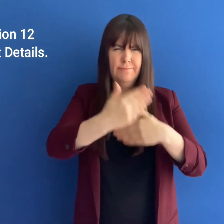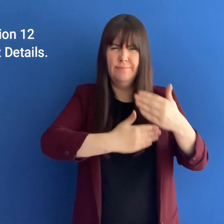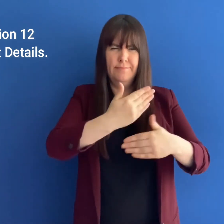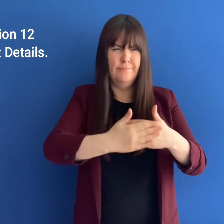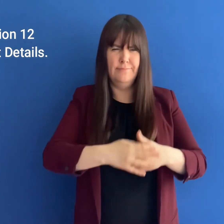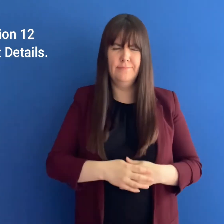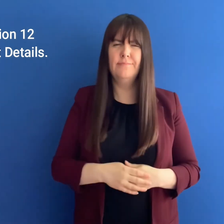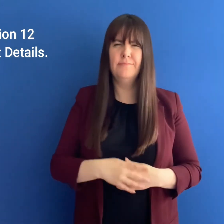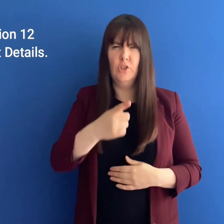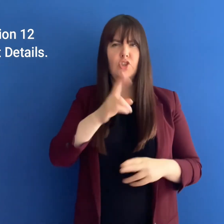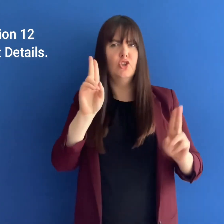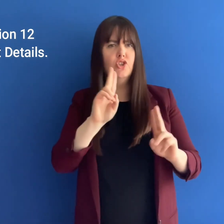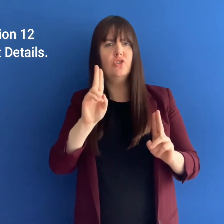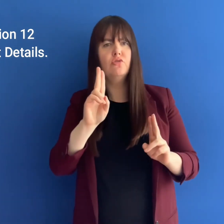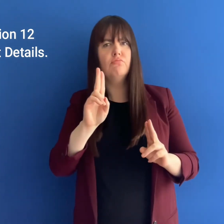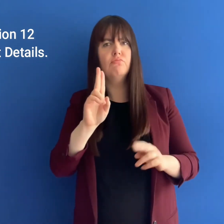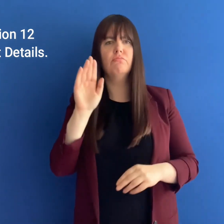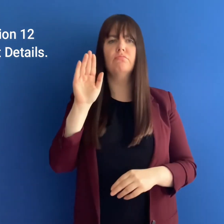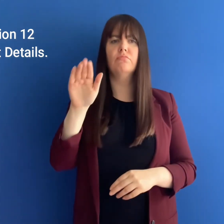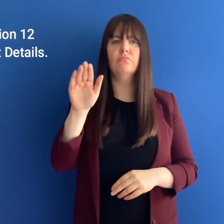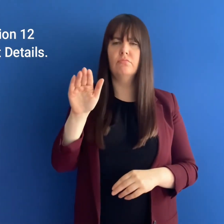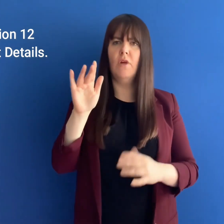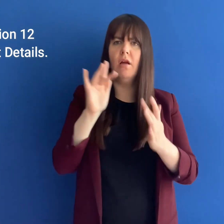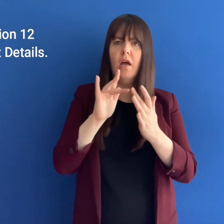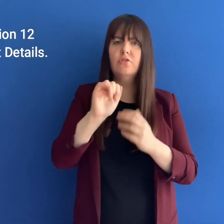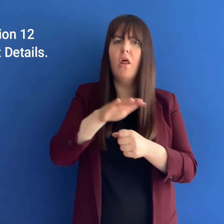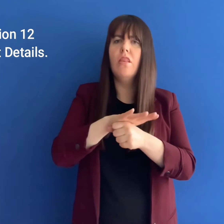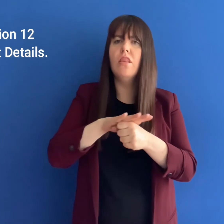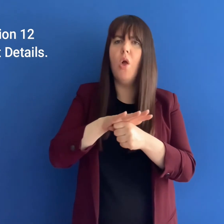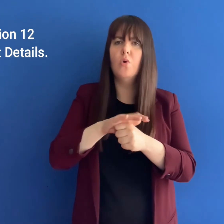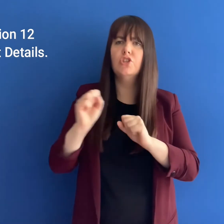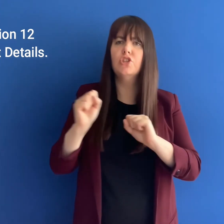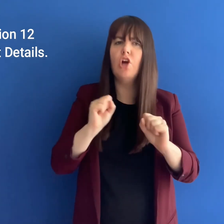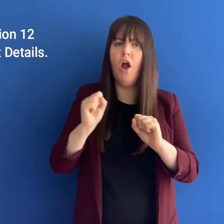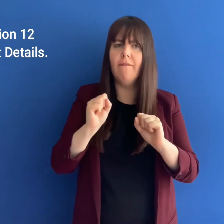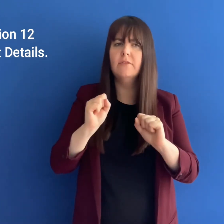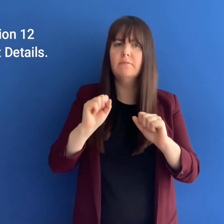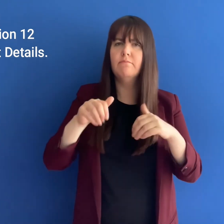personal information has been handled, you should contact your local service provider